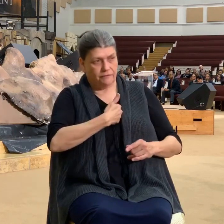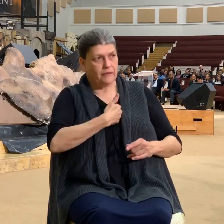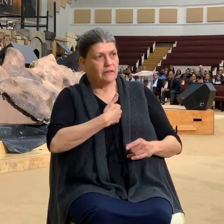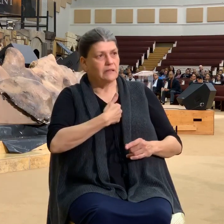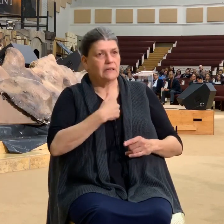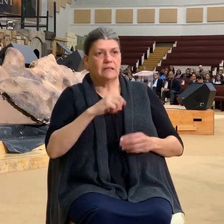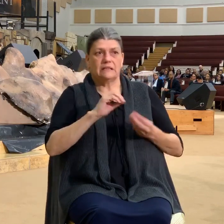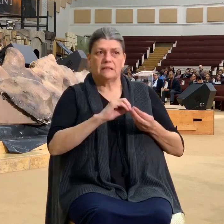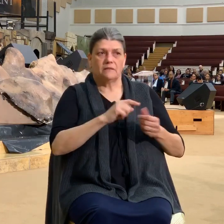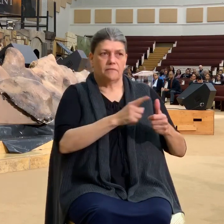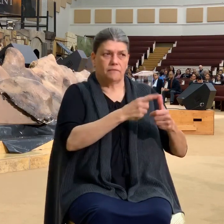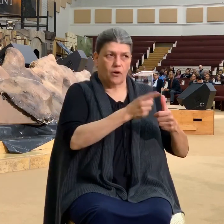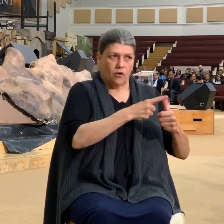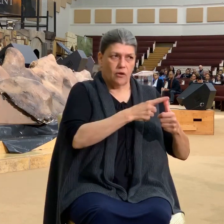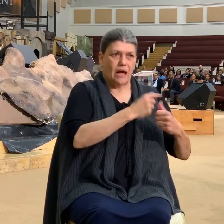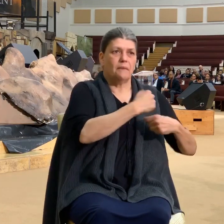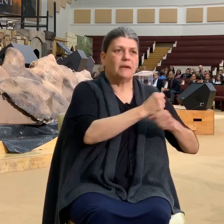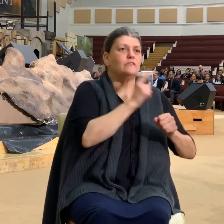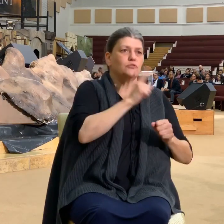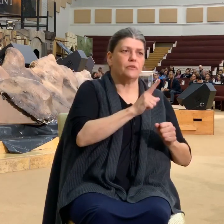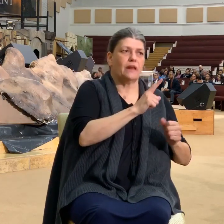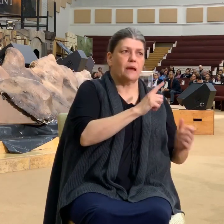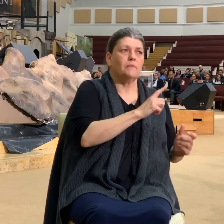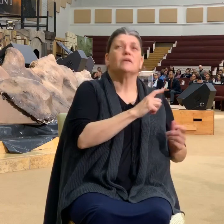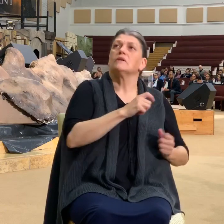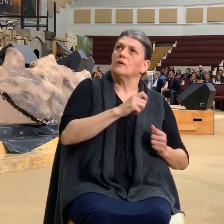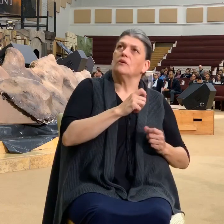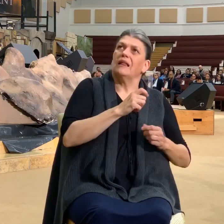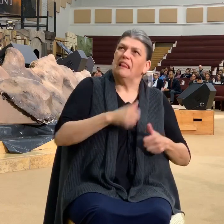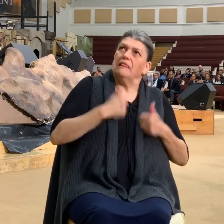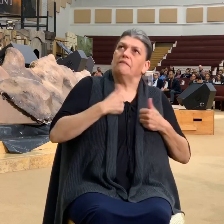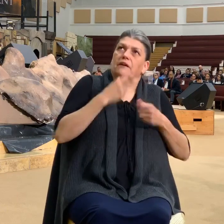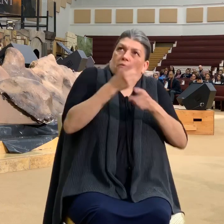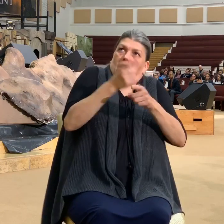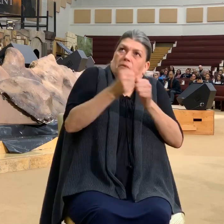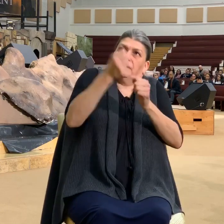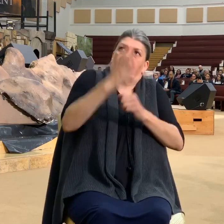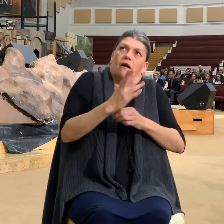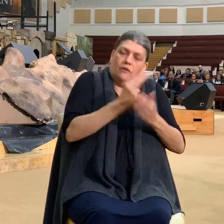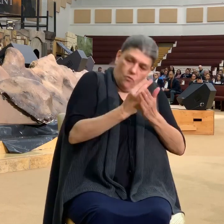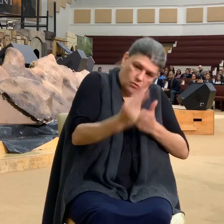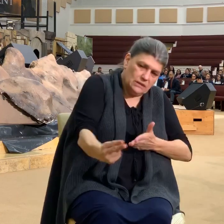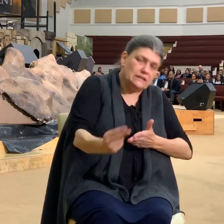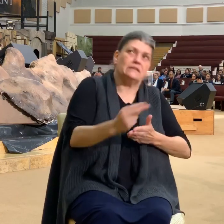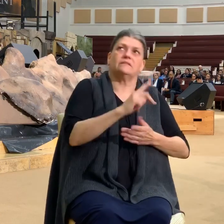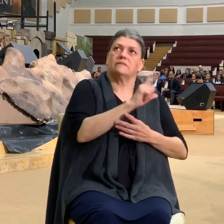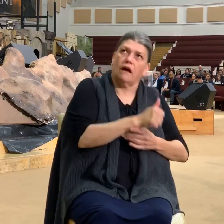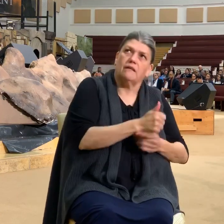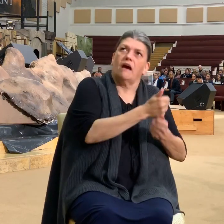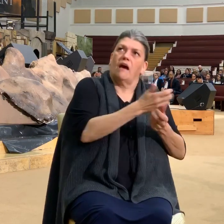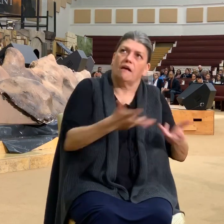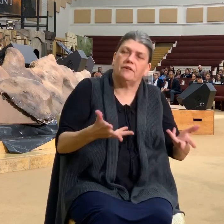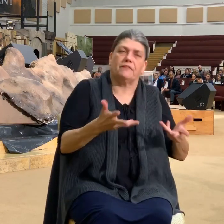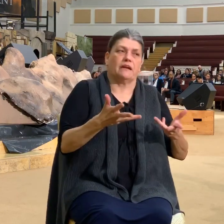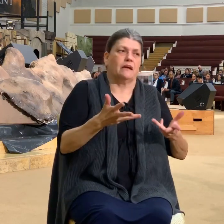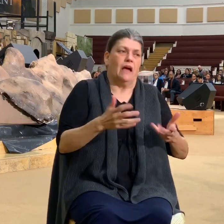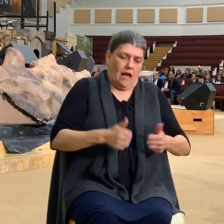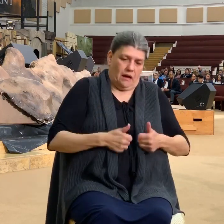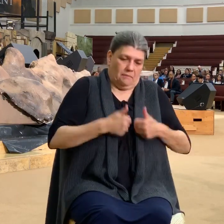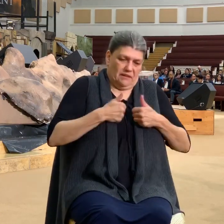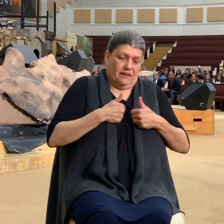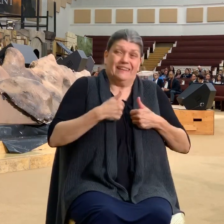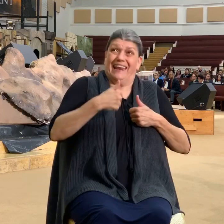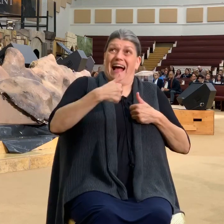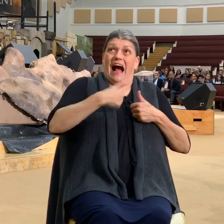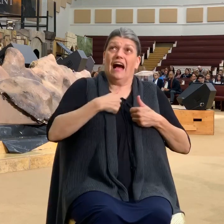make sure that I'm living right with God. Holiness, everything else that's involved. Make sure that I'm living right, that I'm